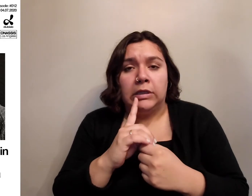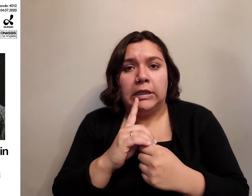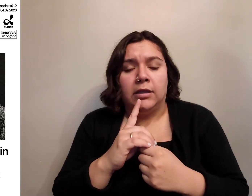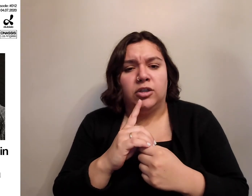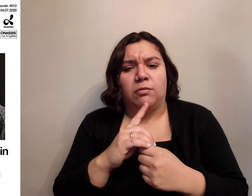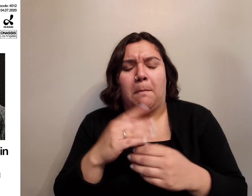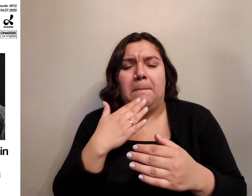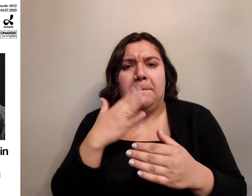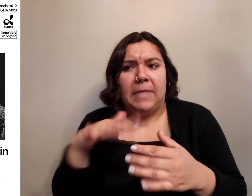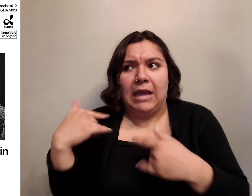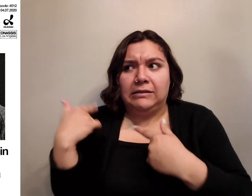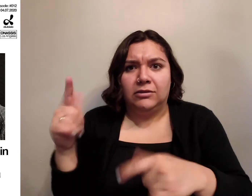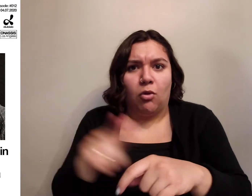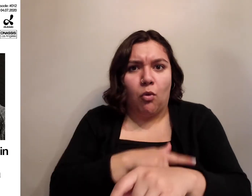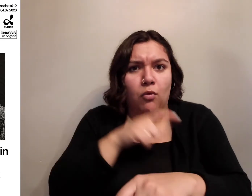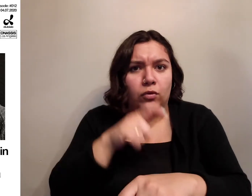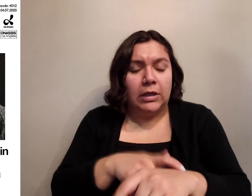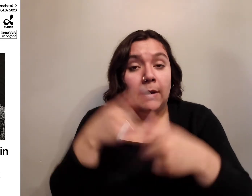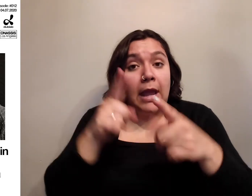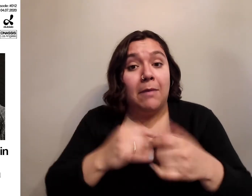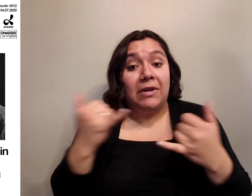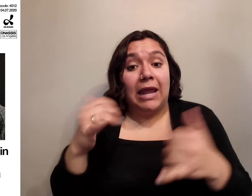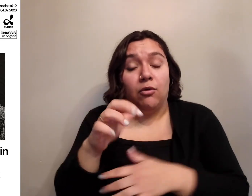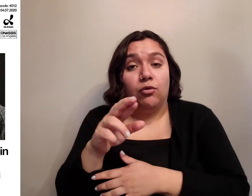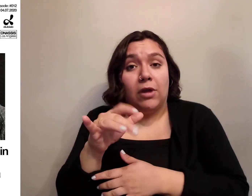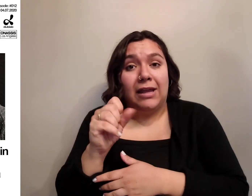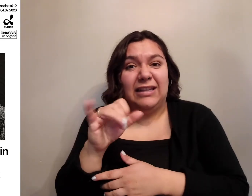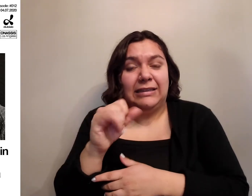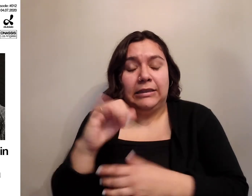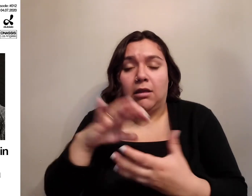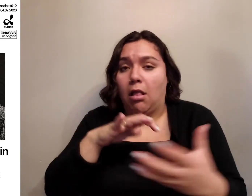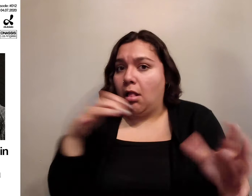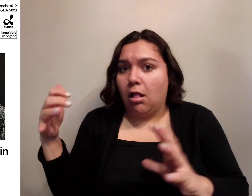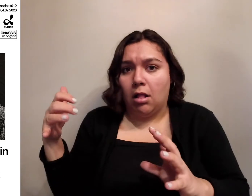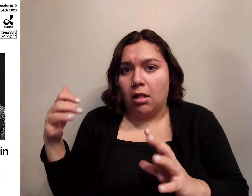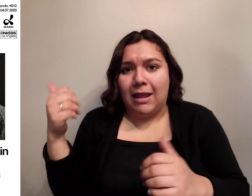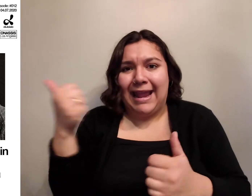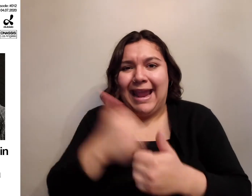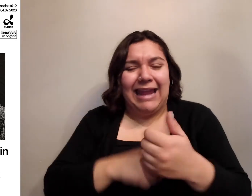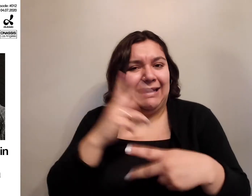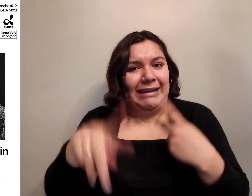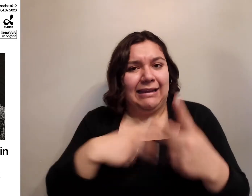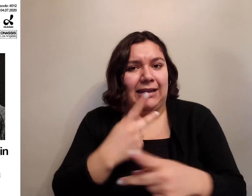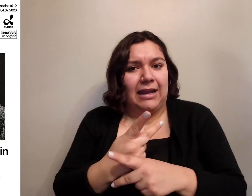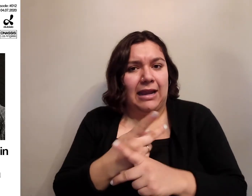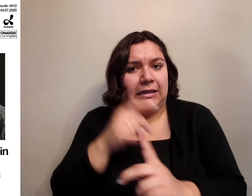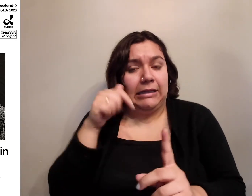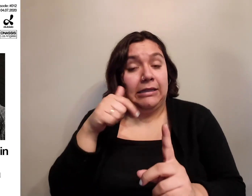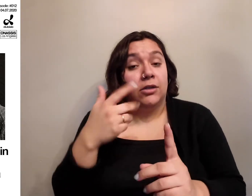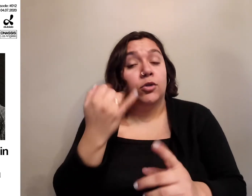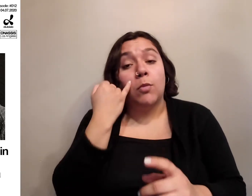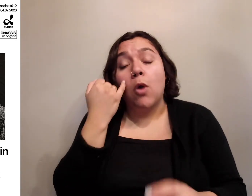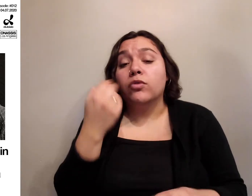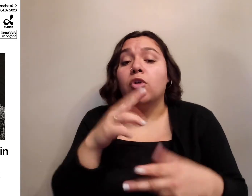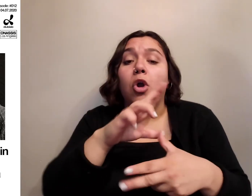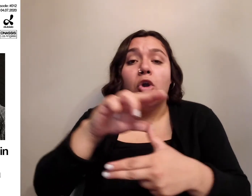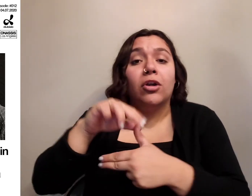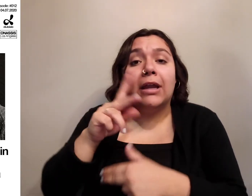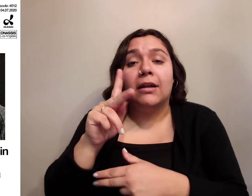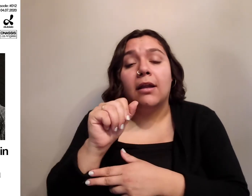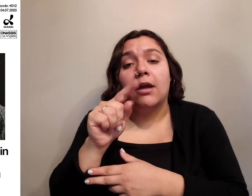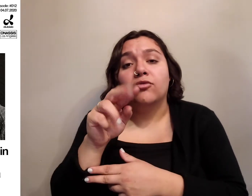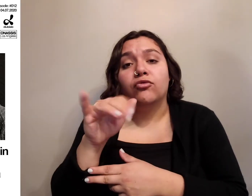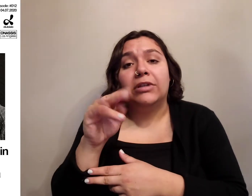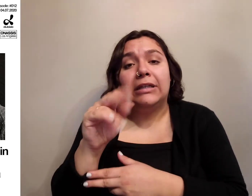that when a crisis of this nature, really a crisis of any nature, whether it was Hurricane Katrina, whether it